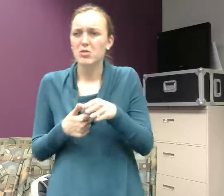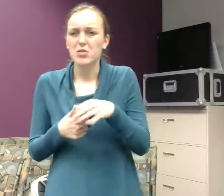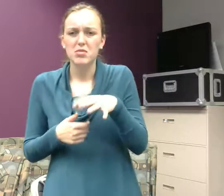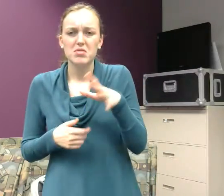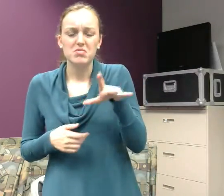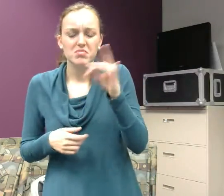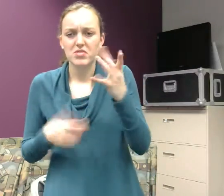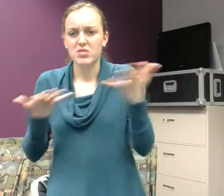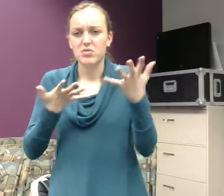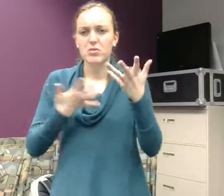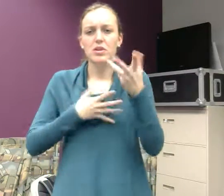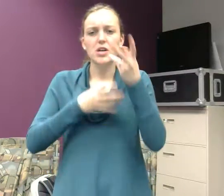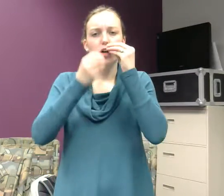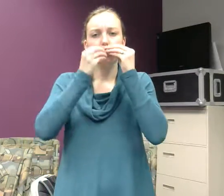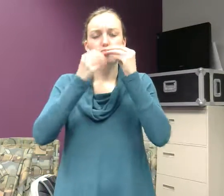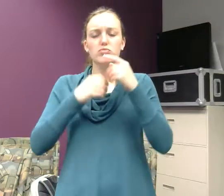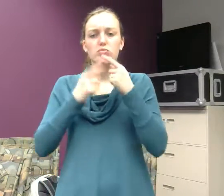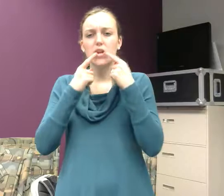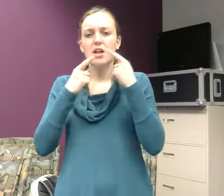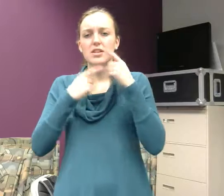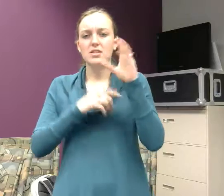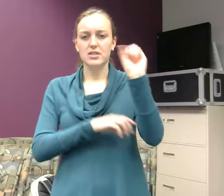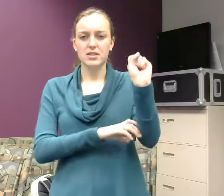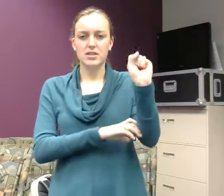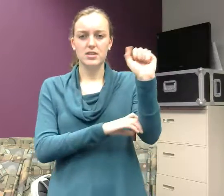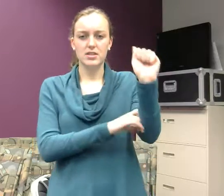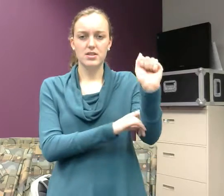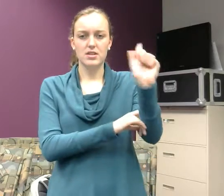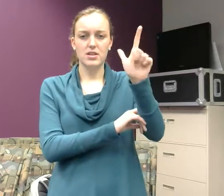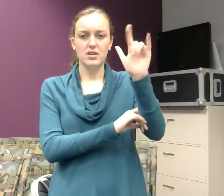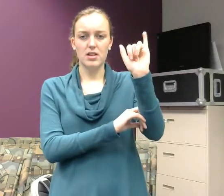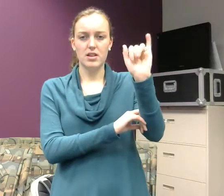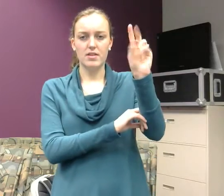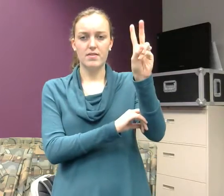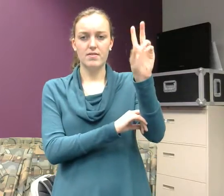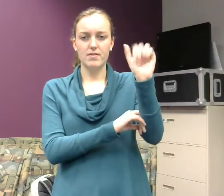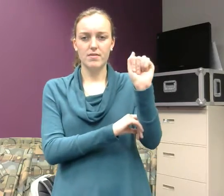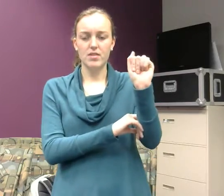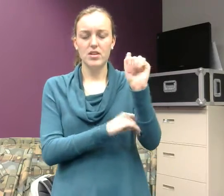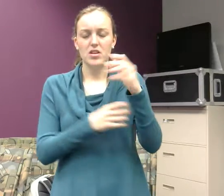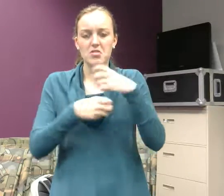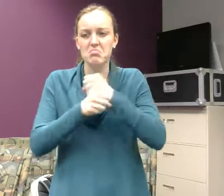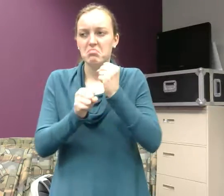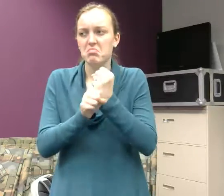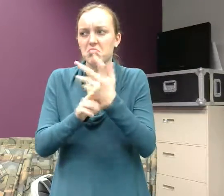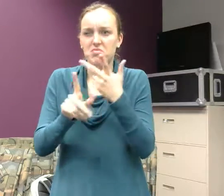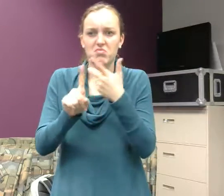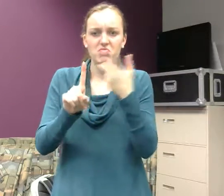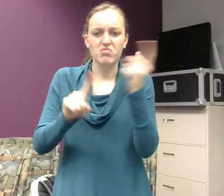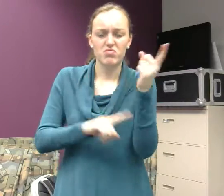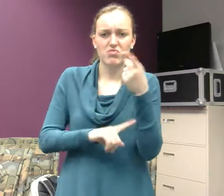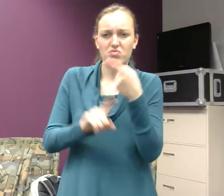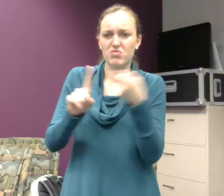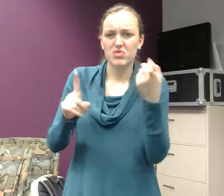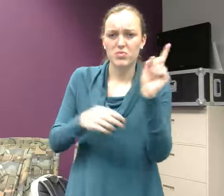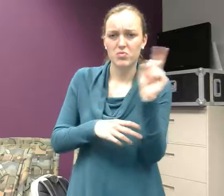mouths saliva was produced. But we talked about where did that come from. When we talked about the lemon and used the